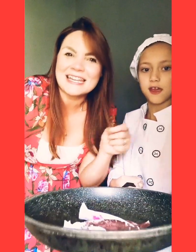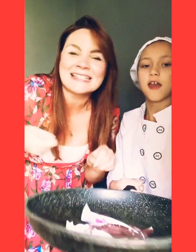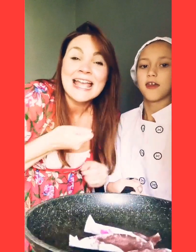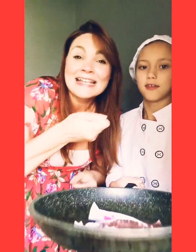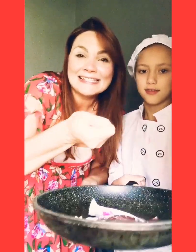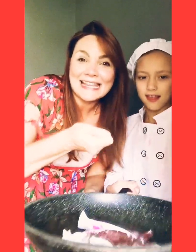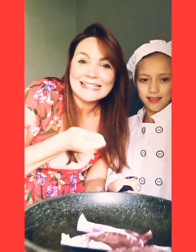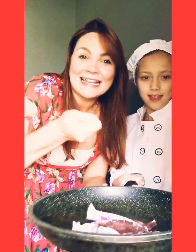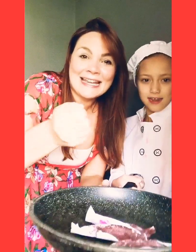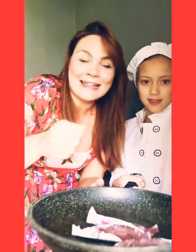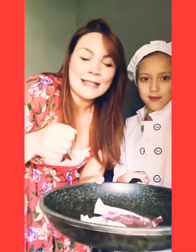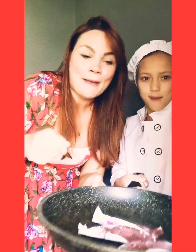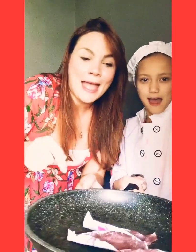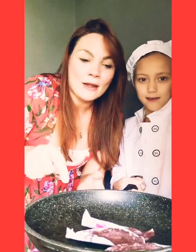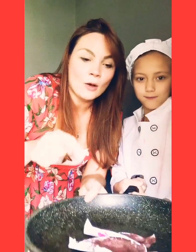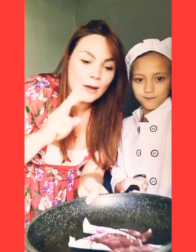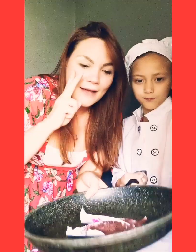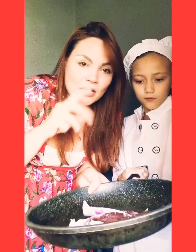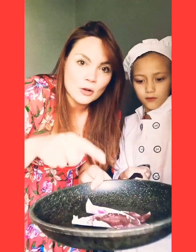3 fat sausages sizzling in the pan. Oh, have a look.